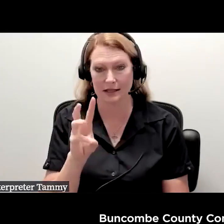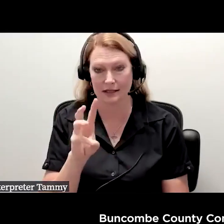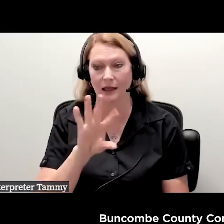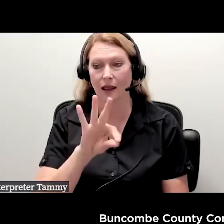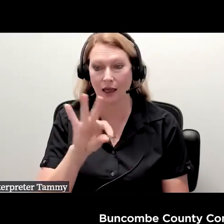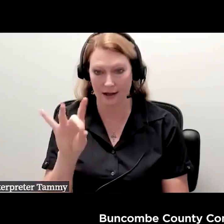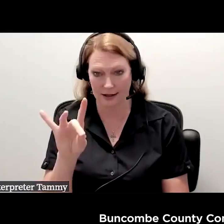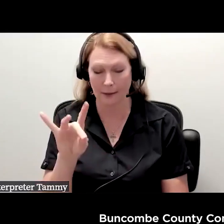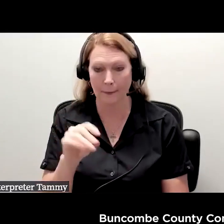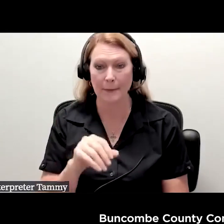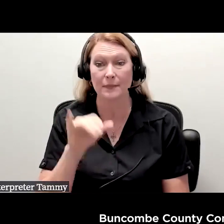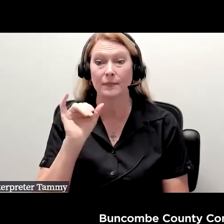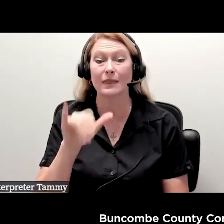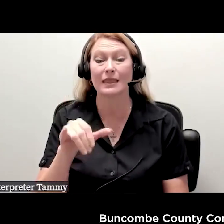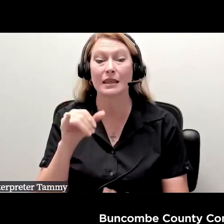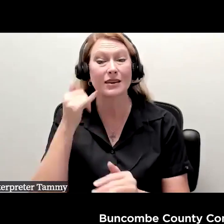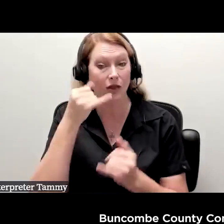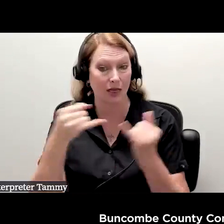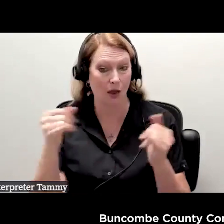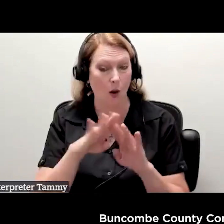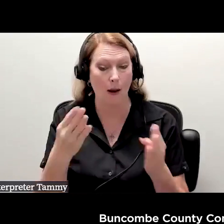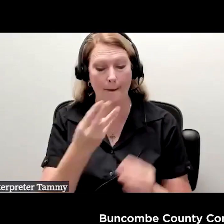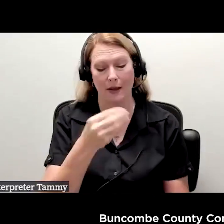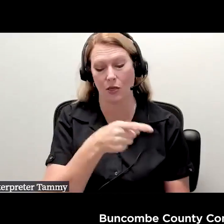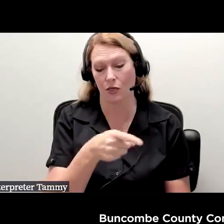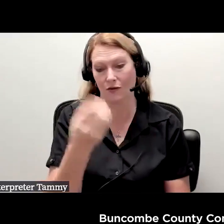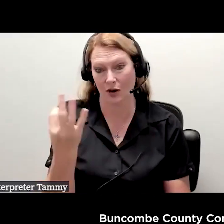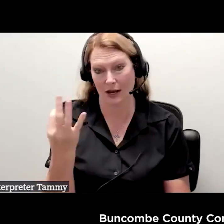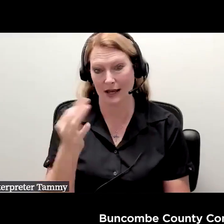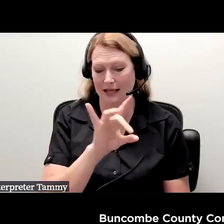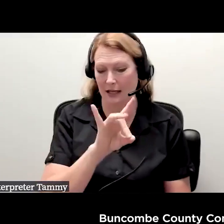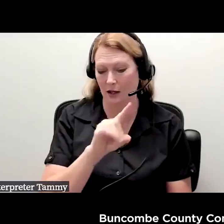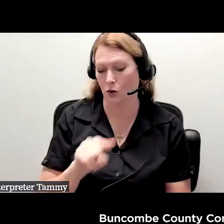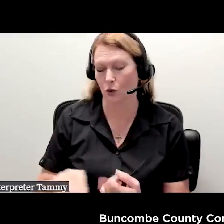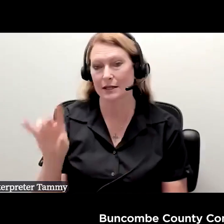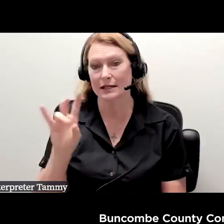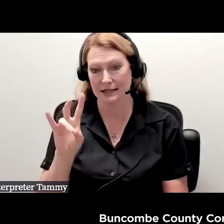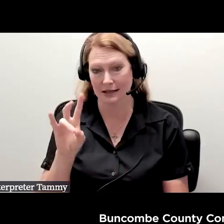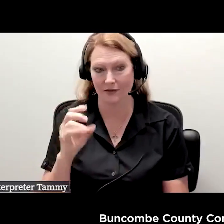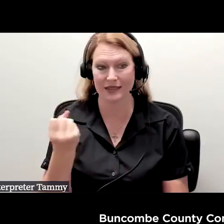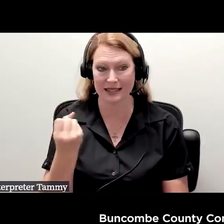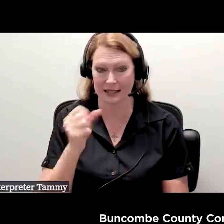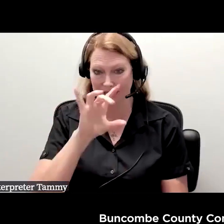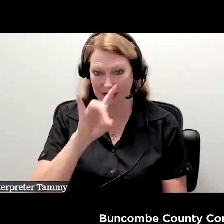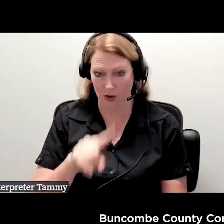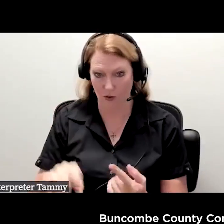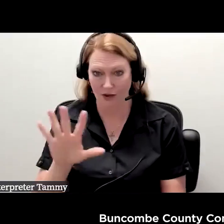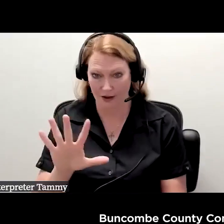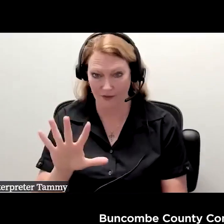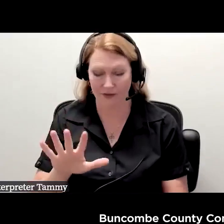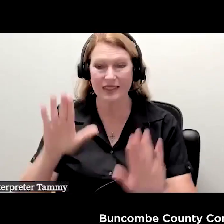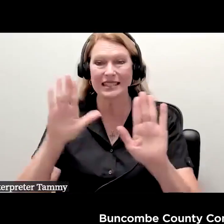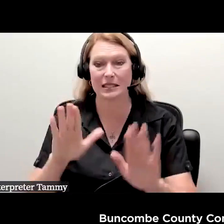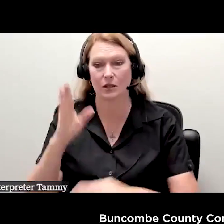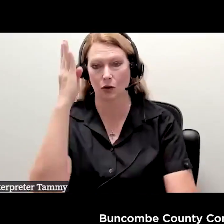919-276-5698. These lines are open Monday through Friday, 8 a.m. to 7 p.m., Saturday, 8 to 5, and Sunday,